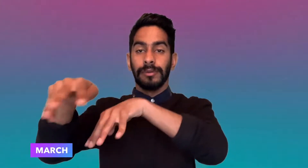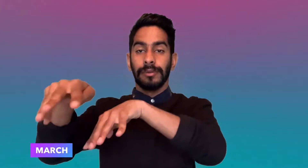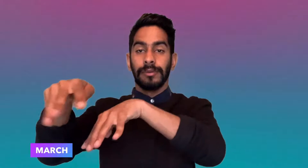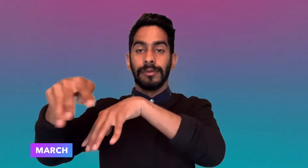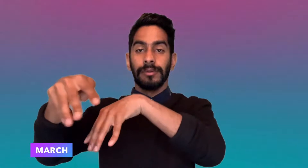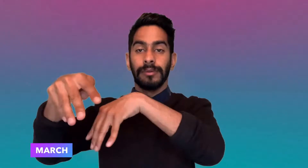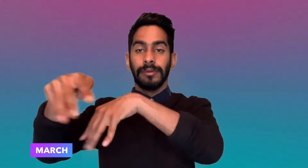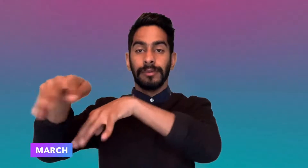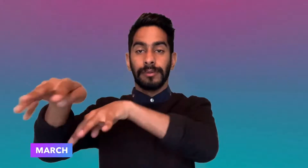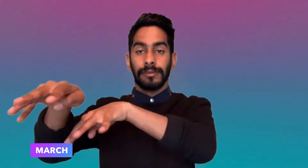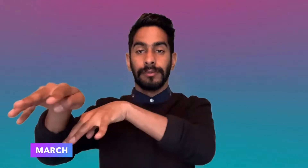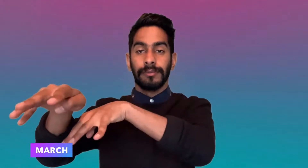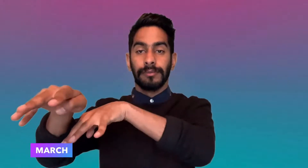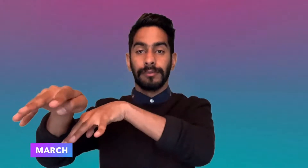March.